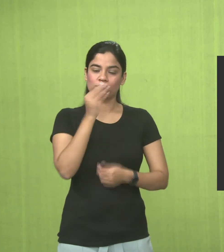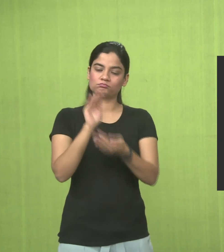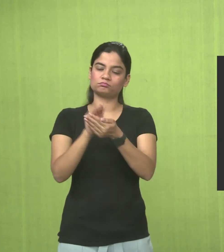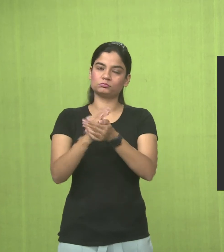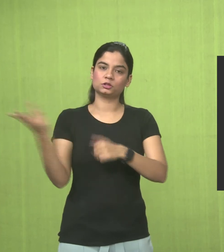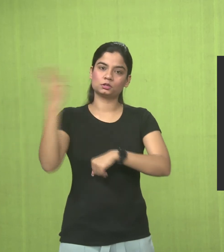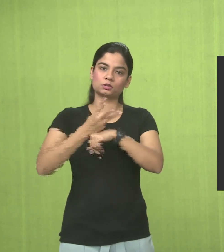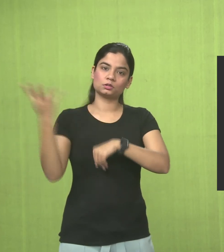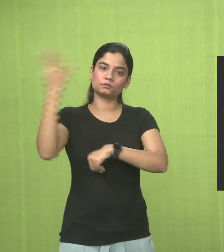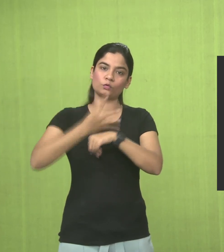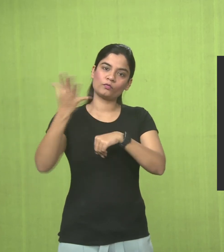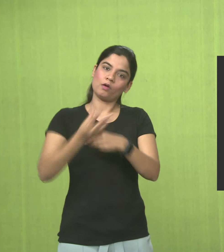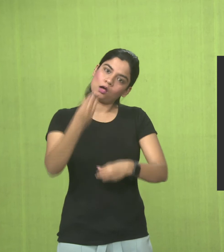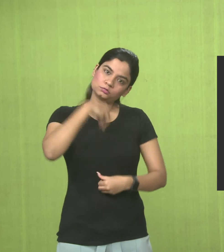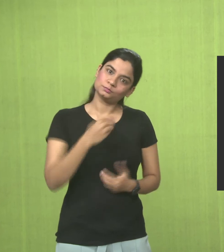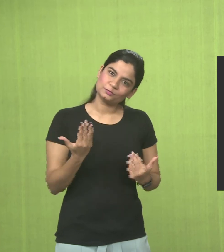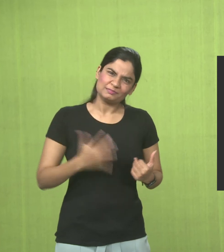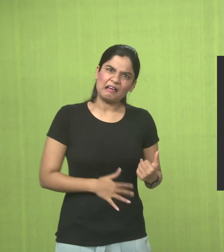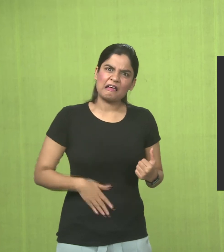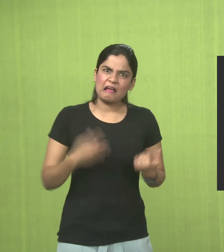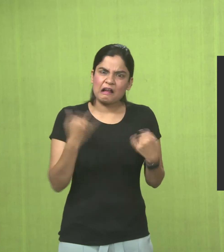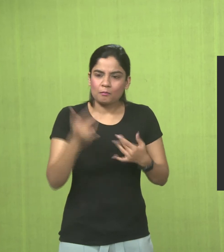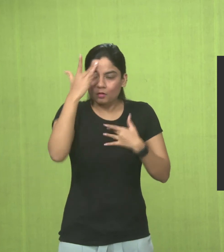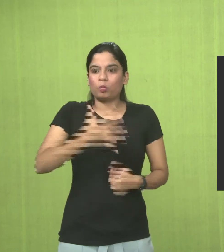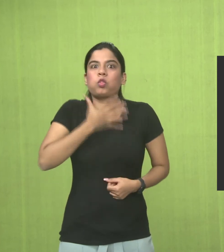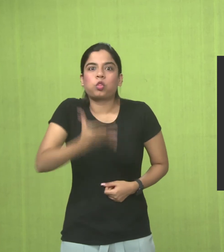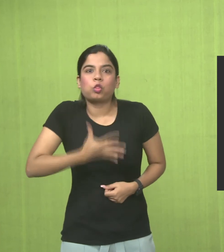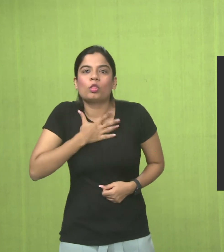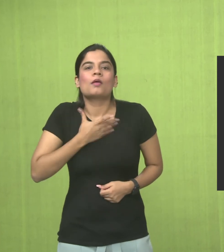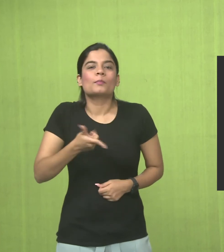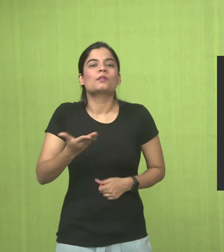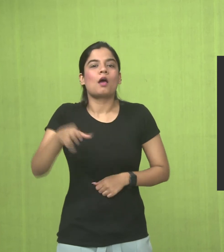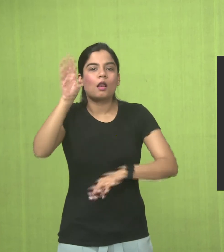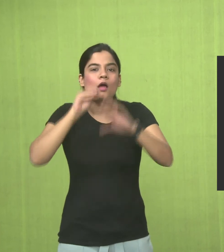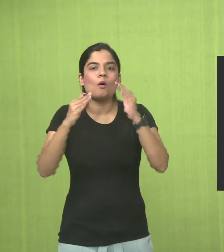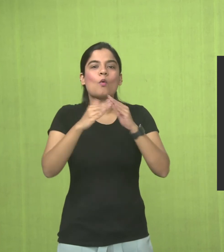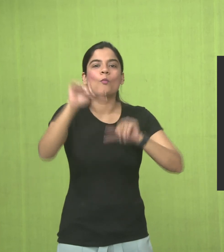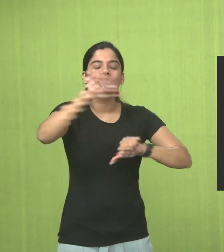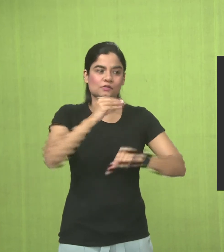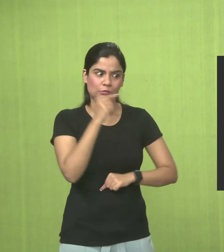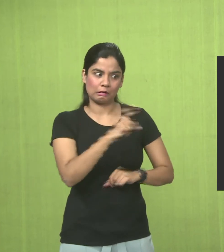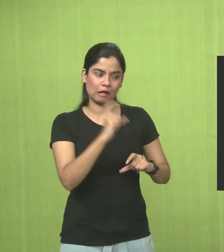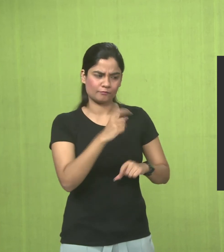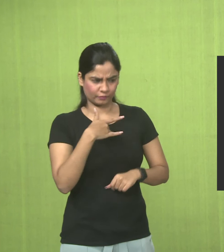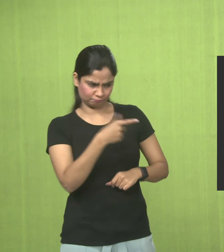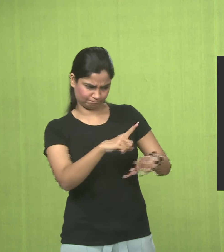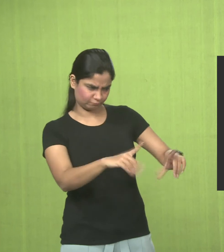food even make us unhealthy. For example, stale food. We can't eat stale food and it can help us. It can make our body sick.